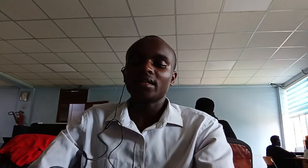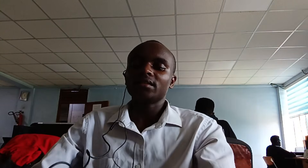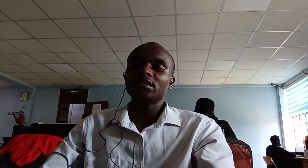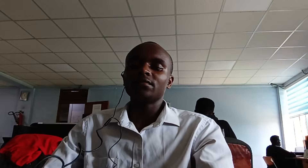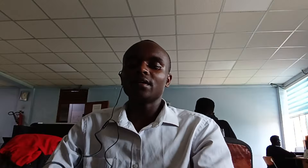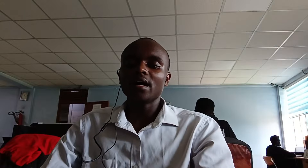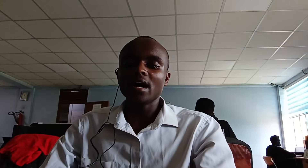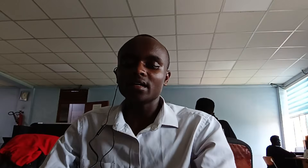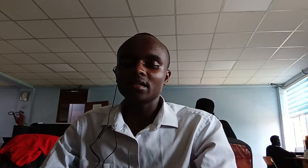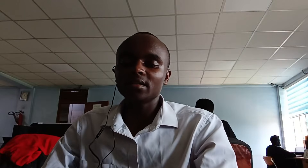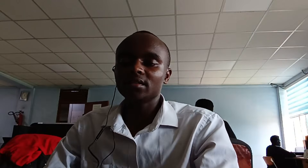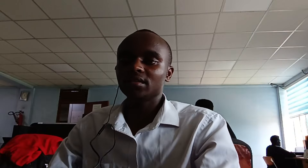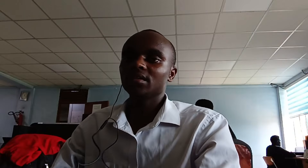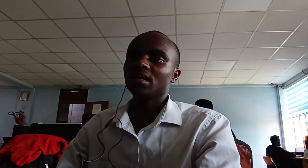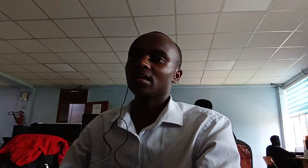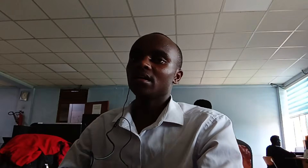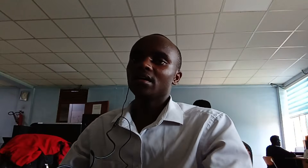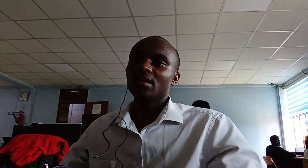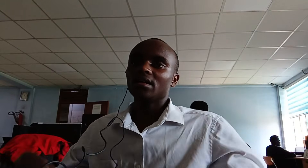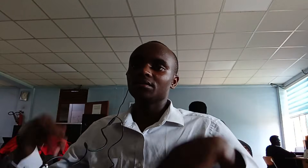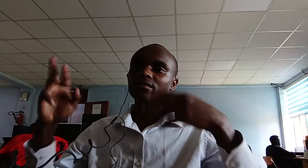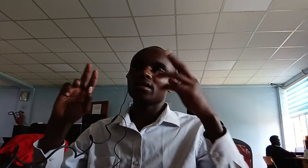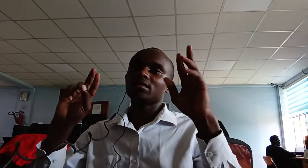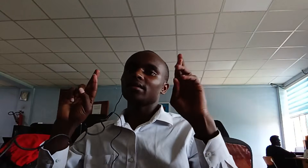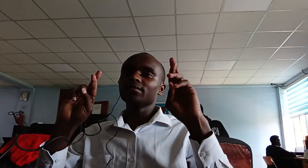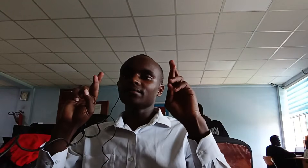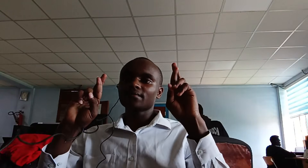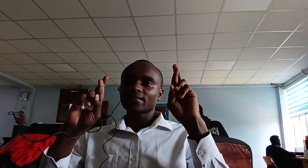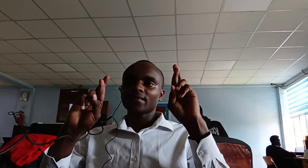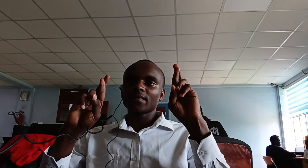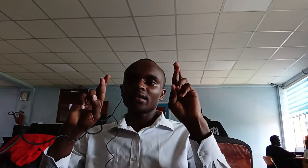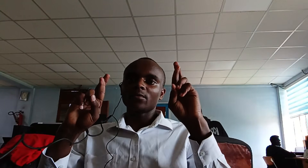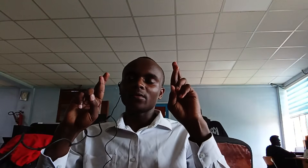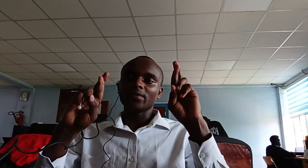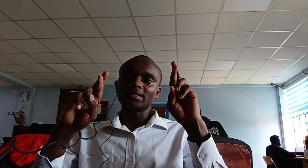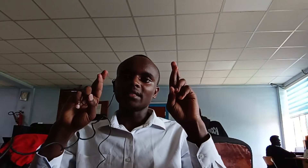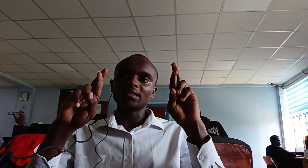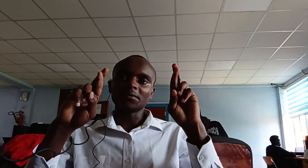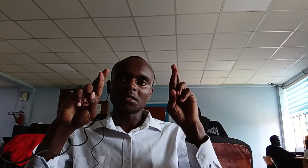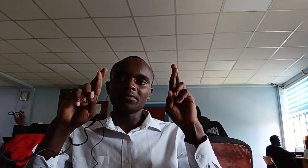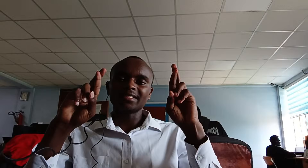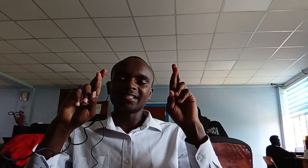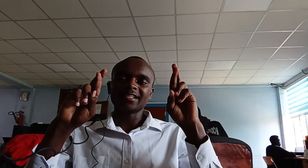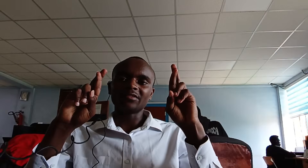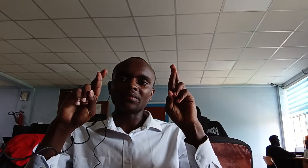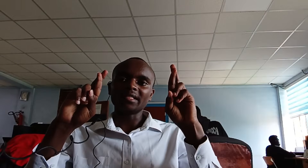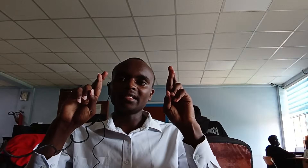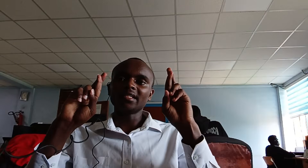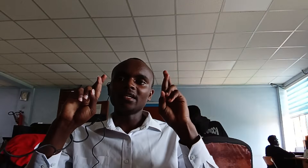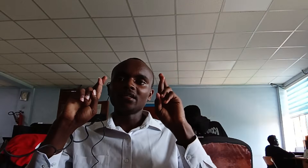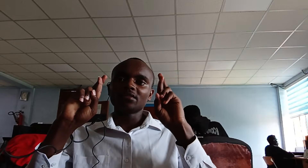relative, relate. I showed that sign while you were starting, while you were saying the topic. So